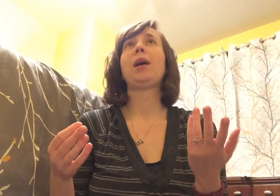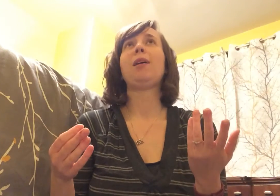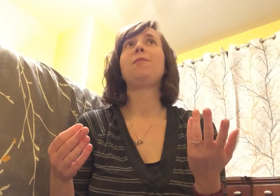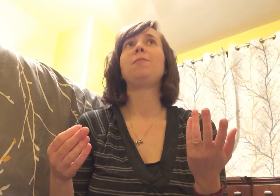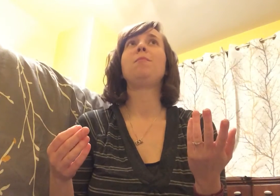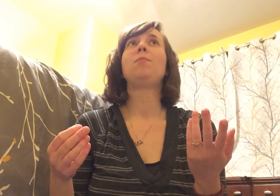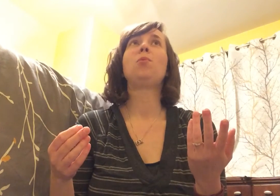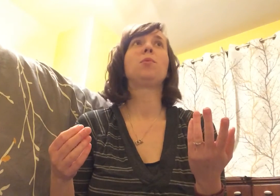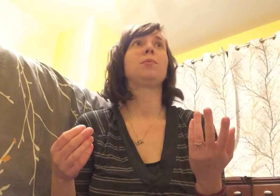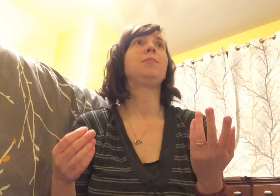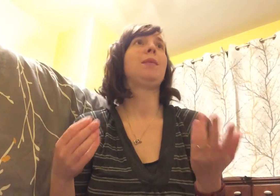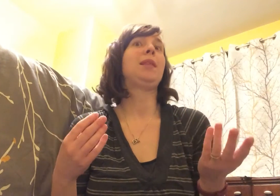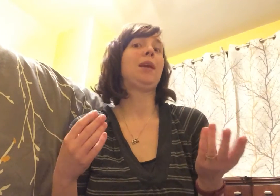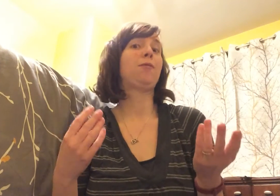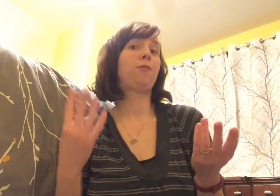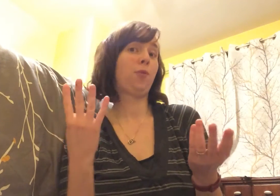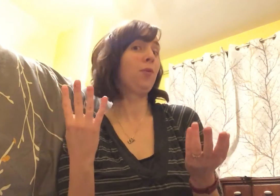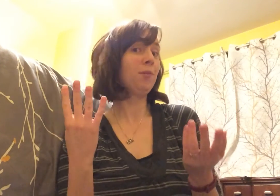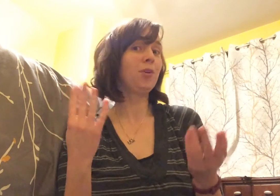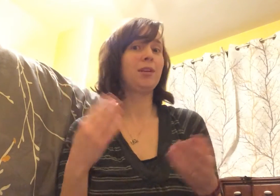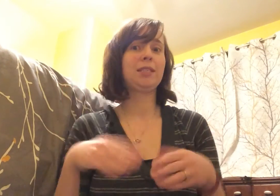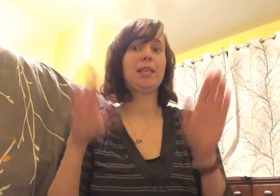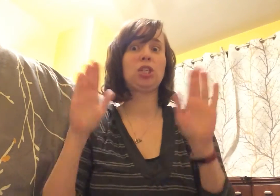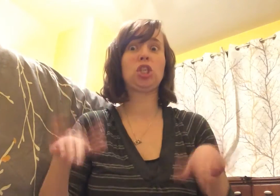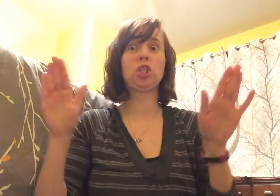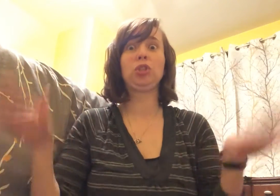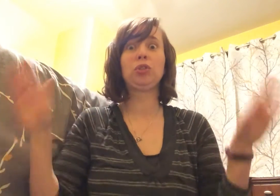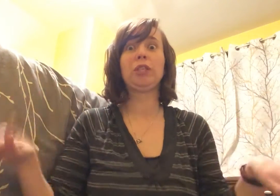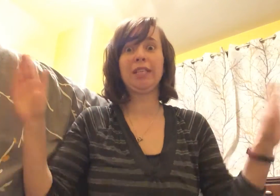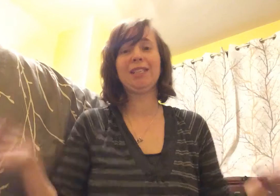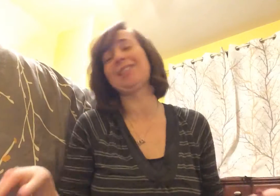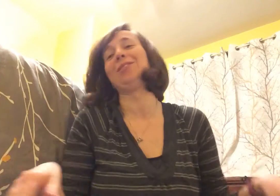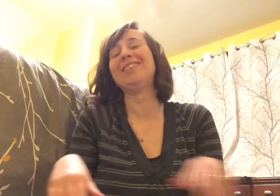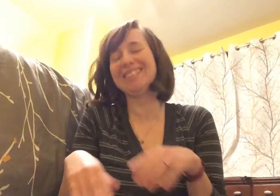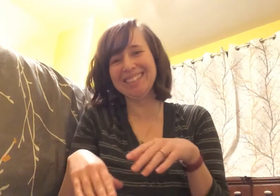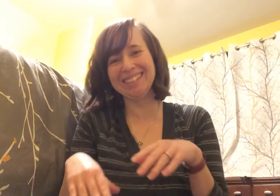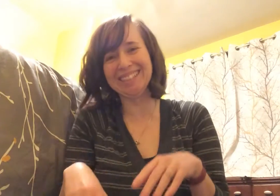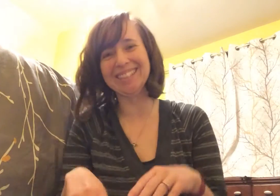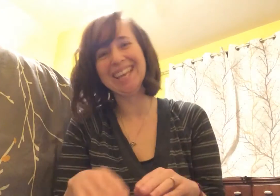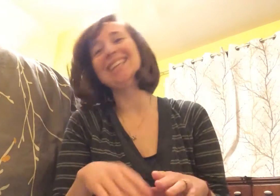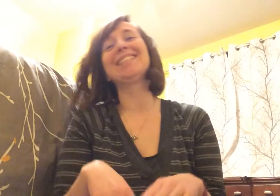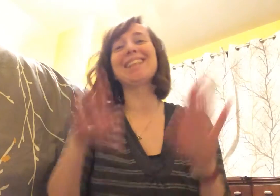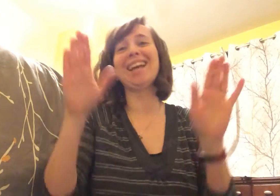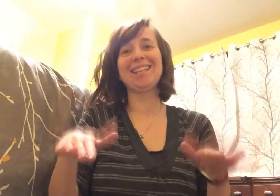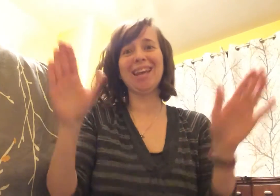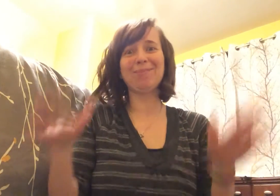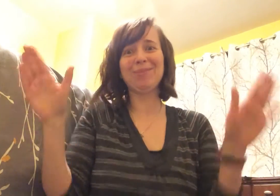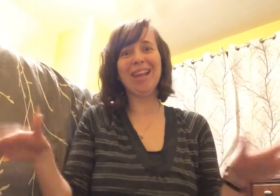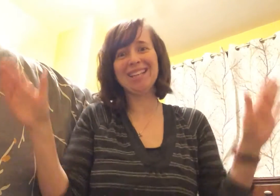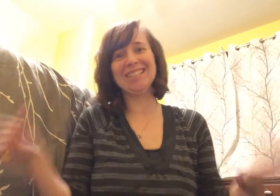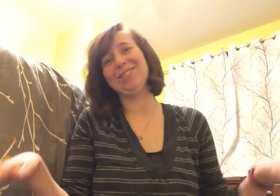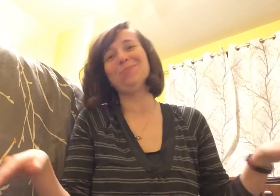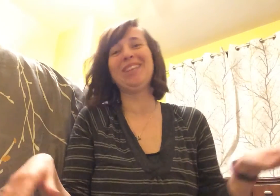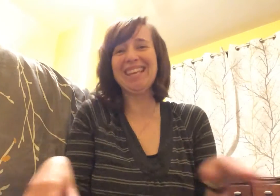have more, maybe like 4 or more. You could say children. So you just kind of tap as many heads as you